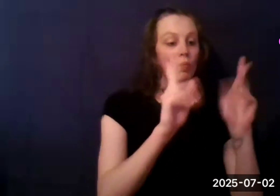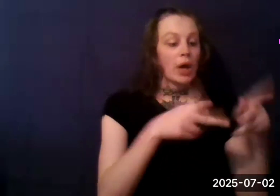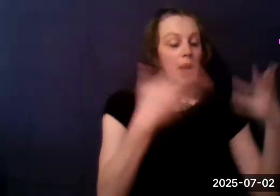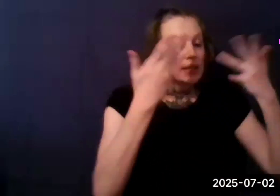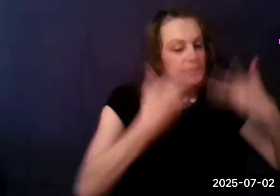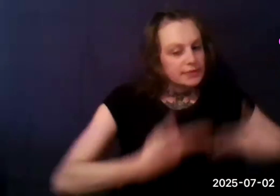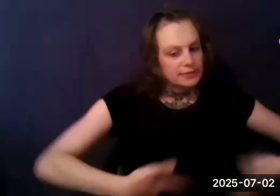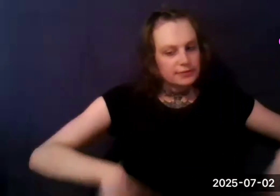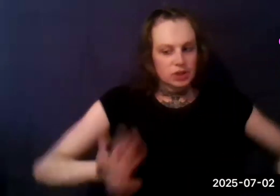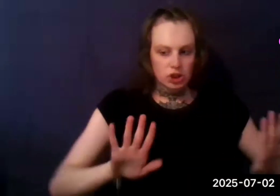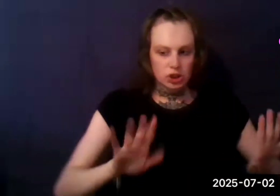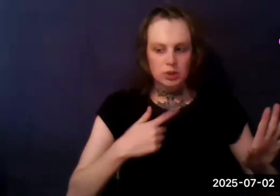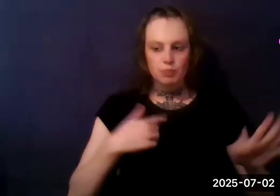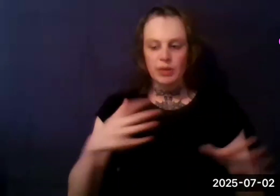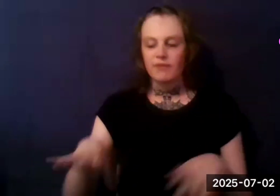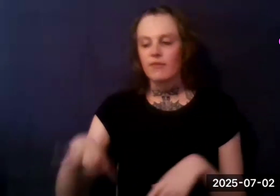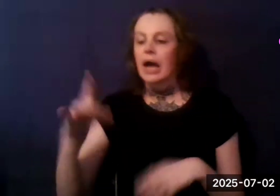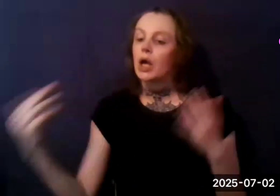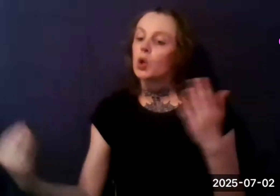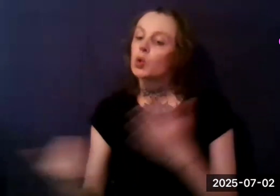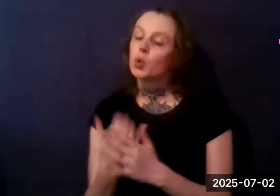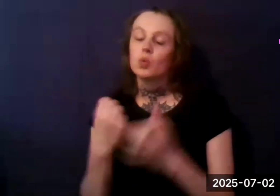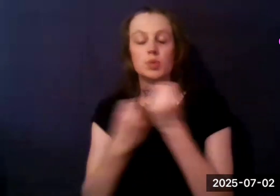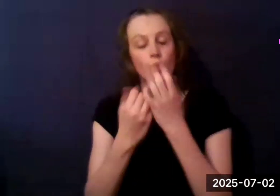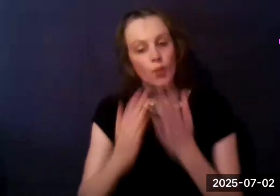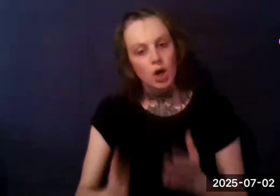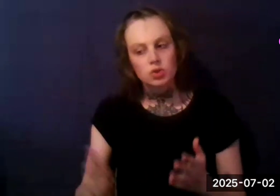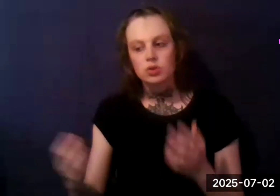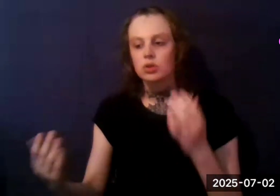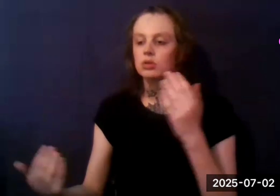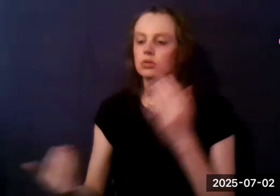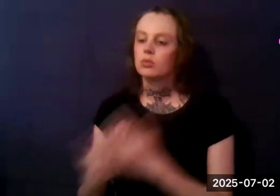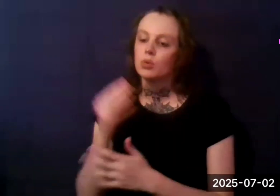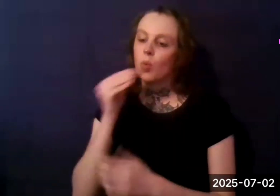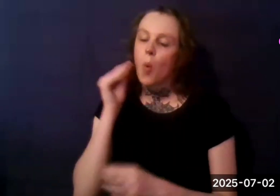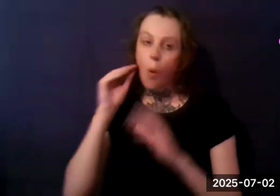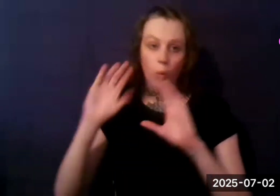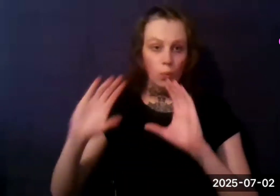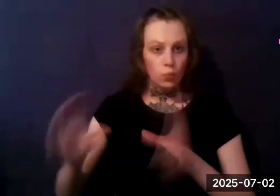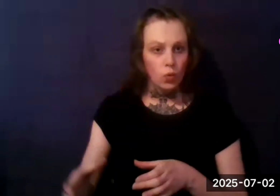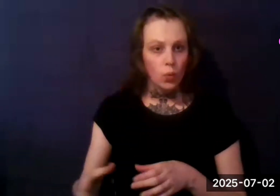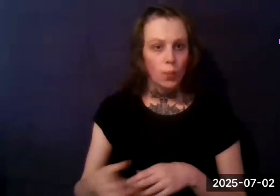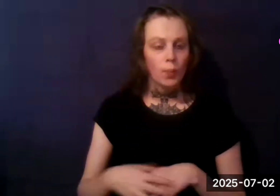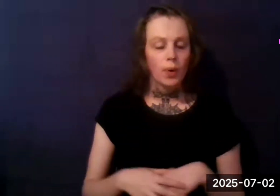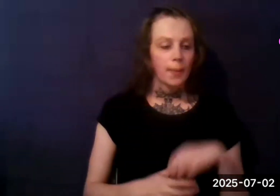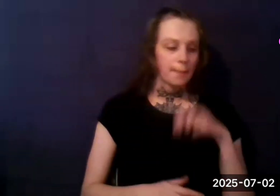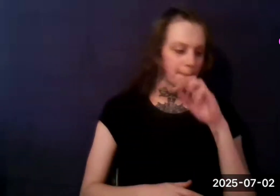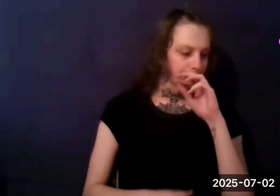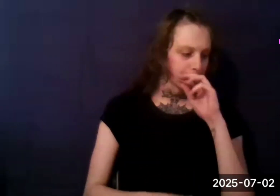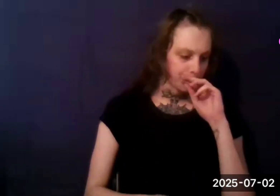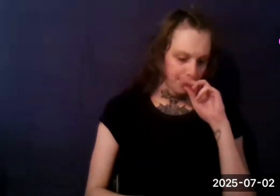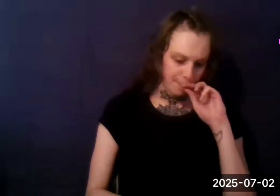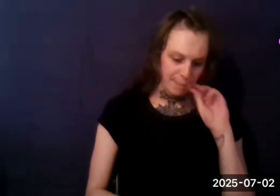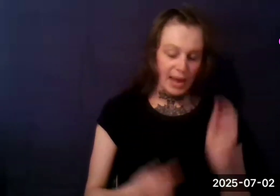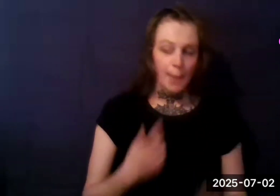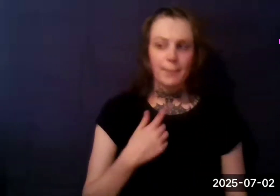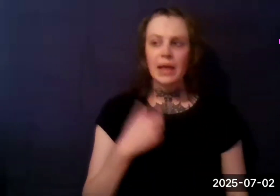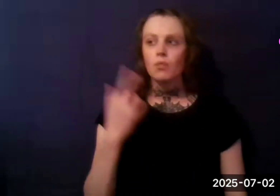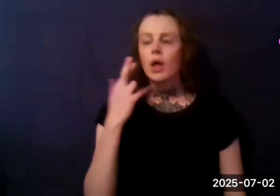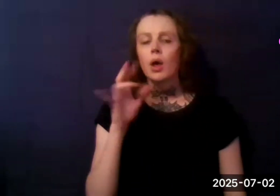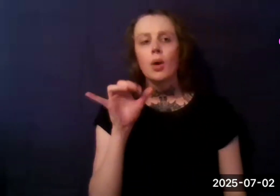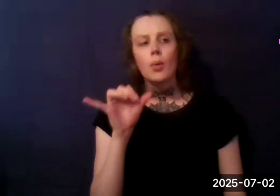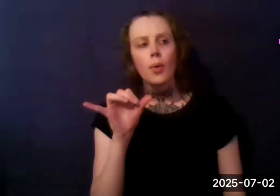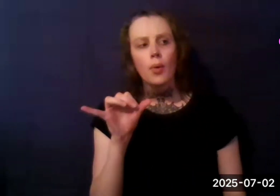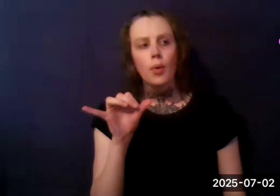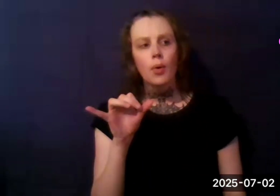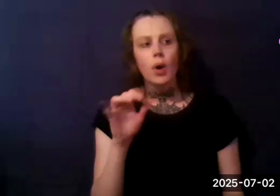committee like a home group. And it hit me how much I was missing out on when I was hanging out with my